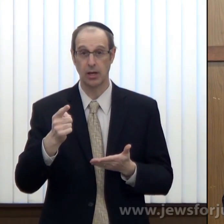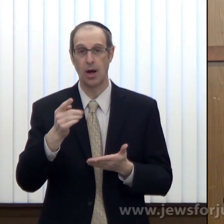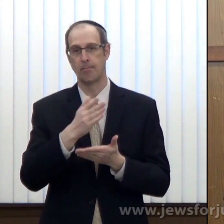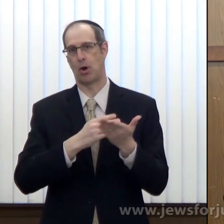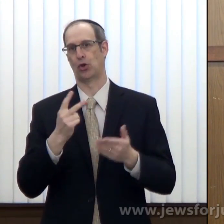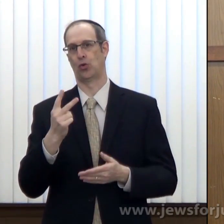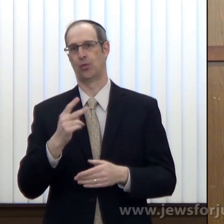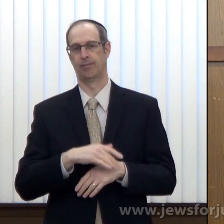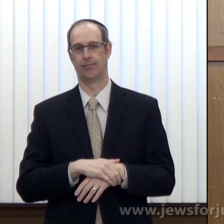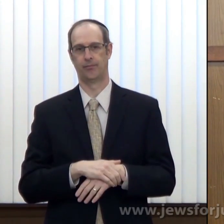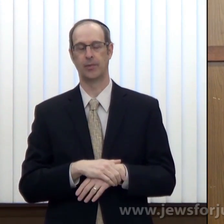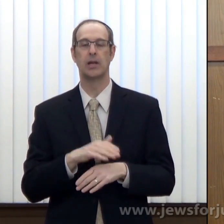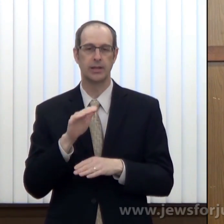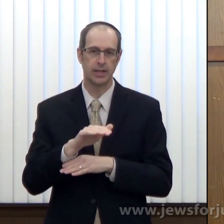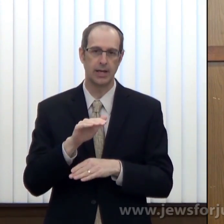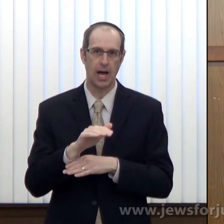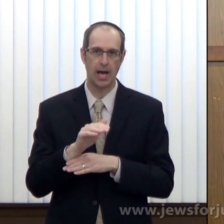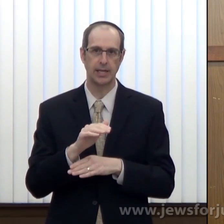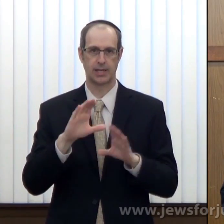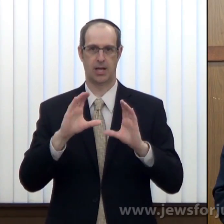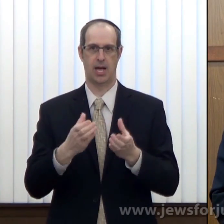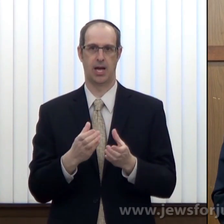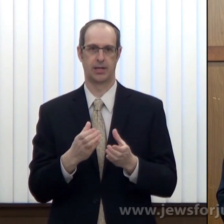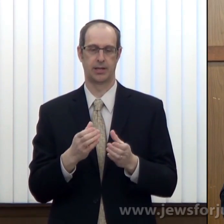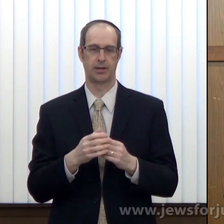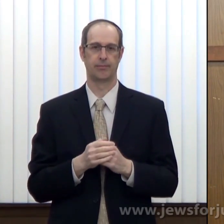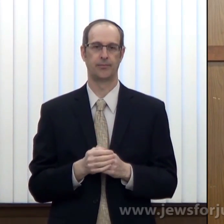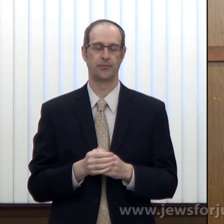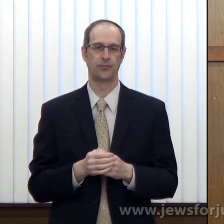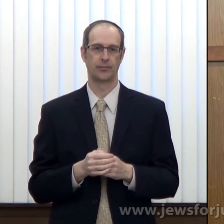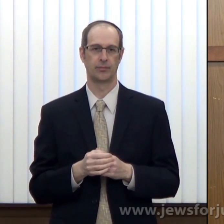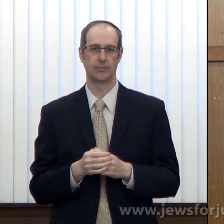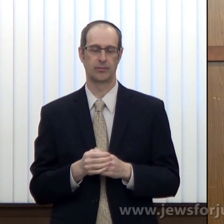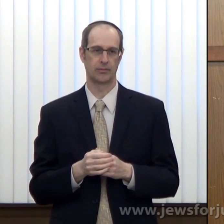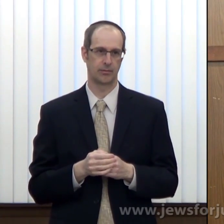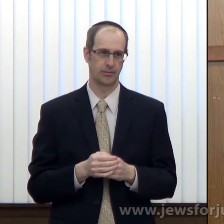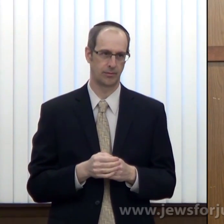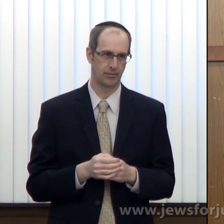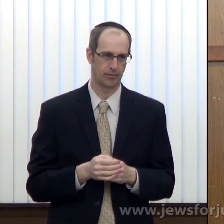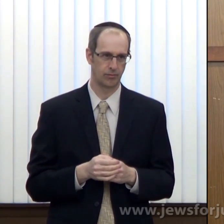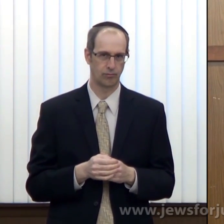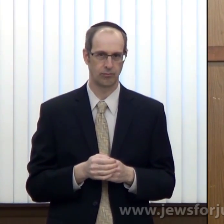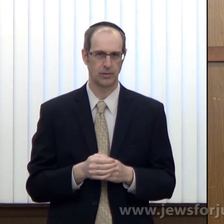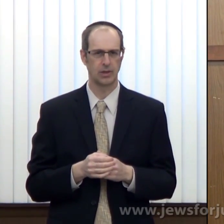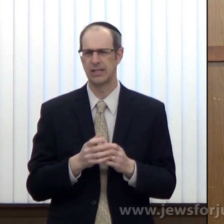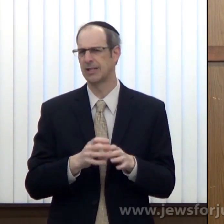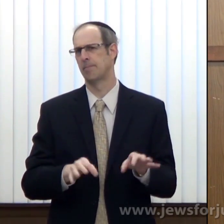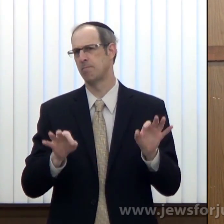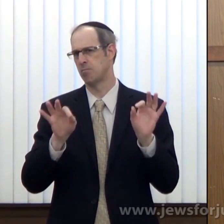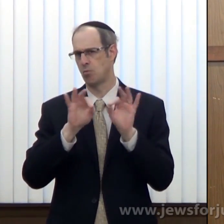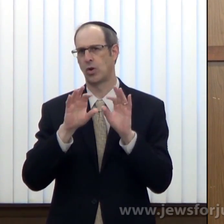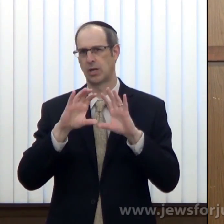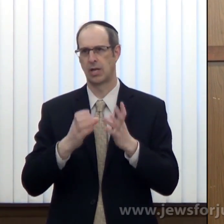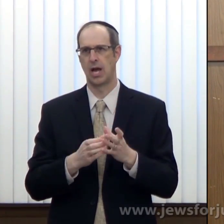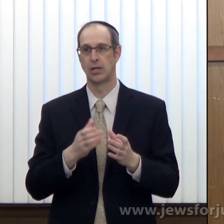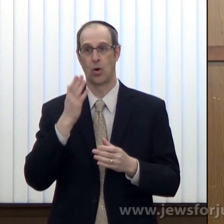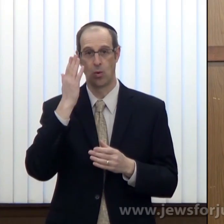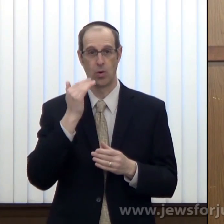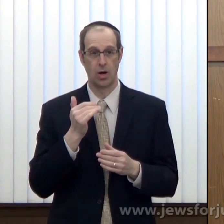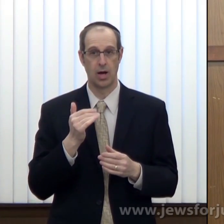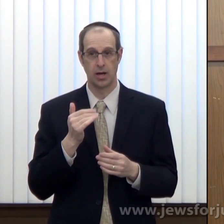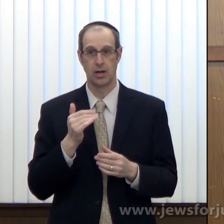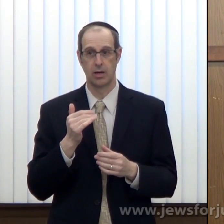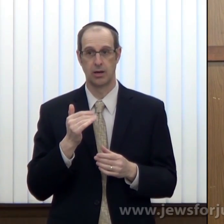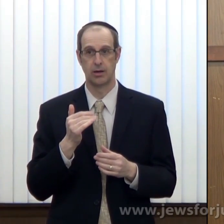2. So tonight's class is going to be a very critical class because we're going